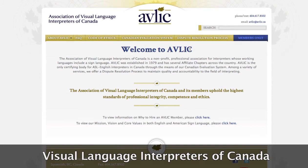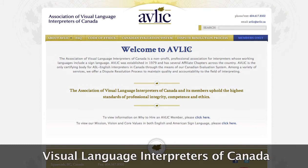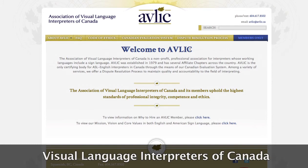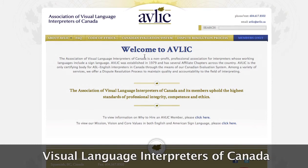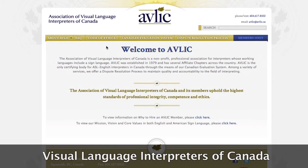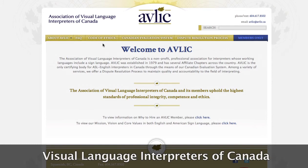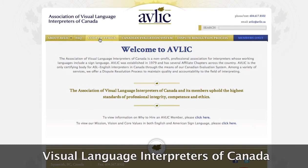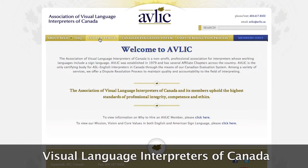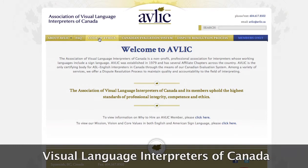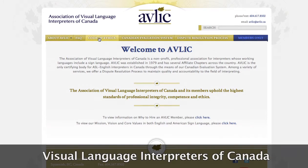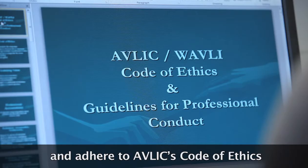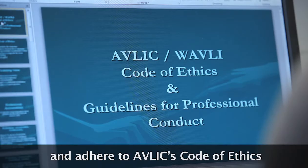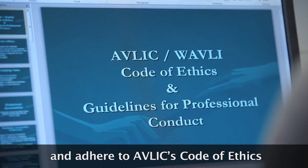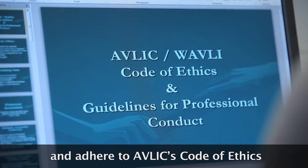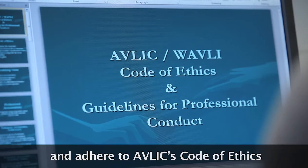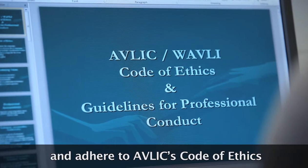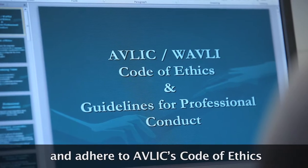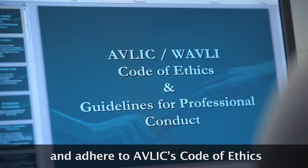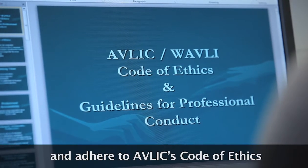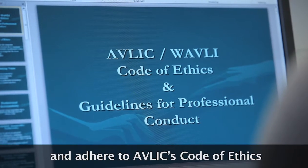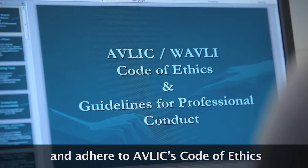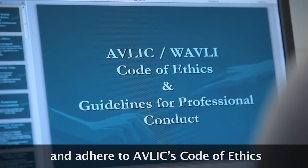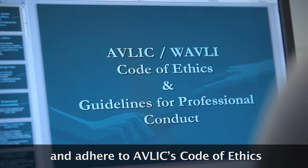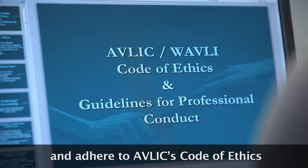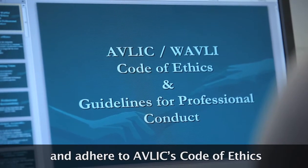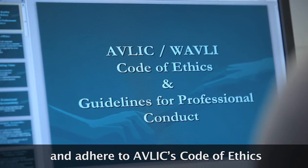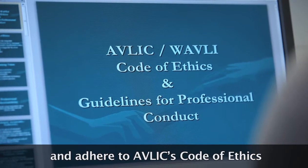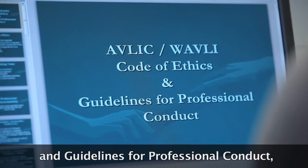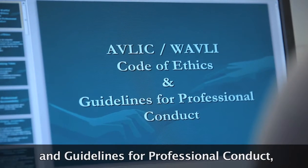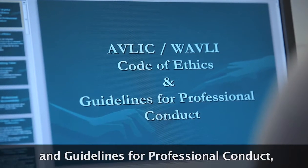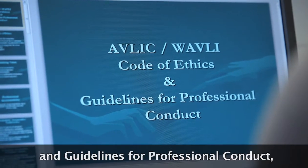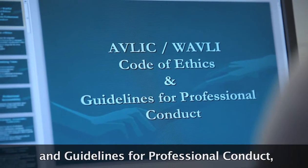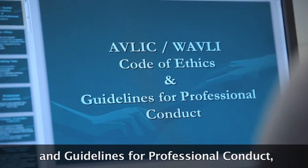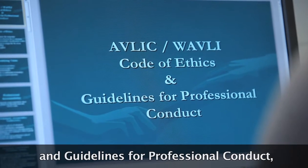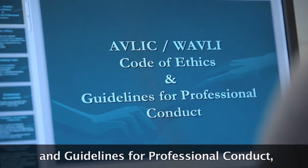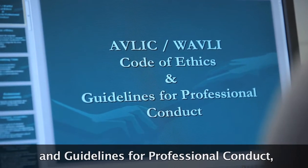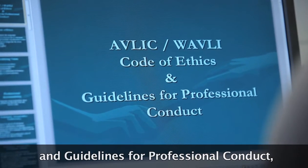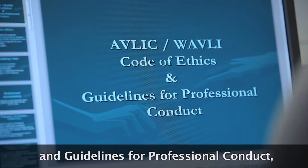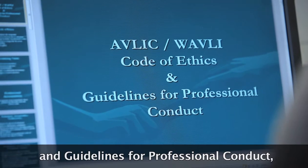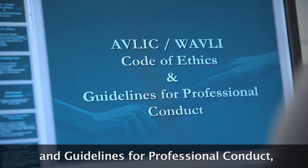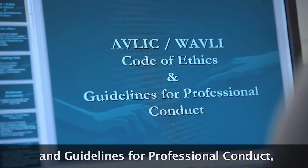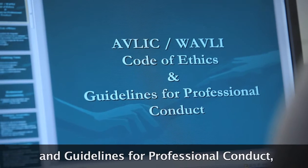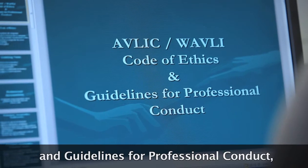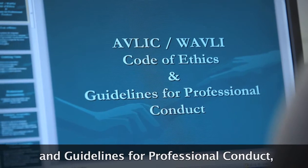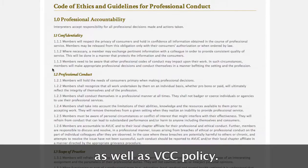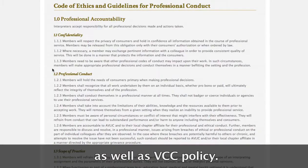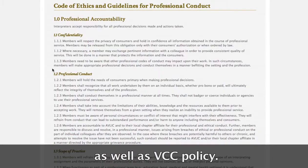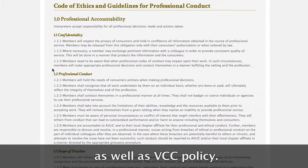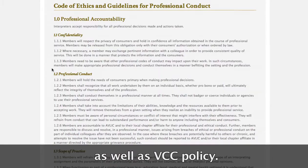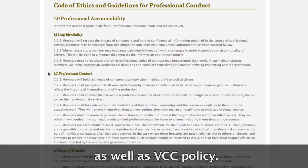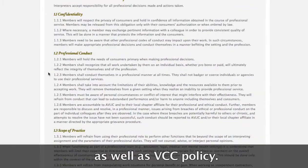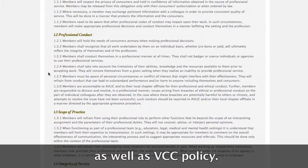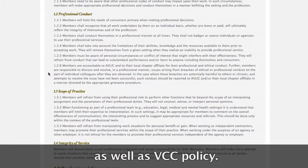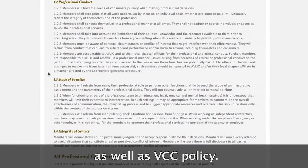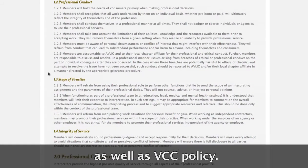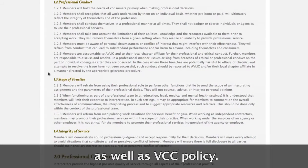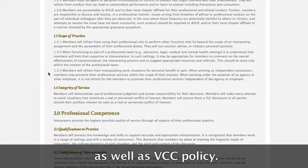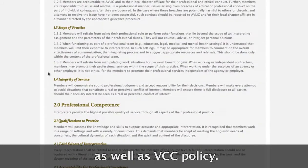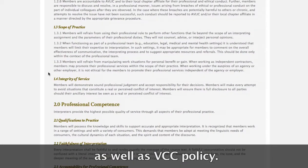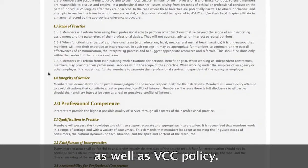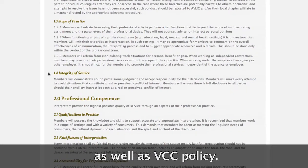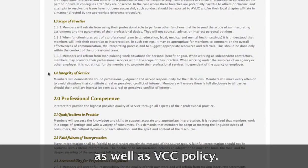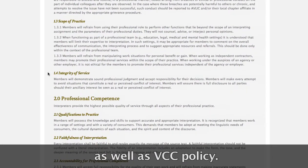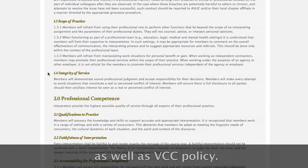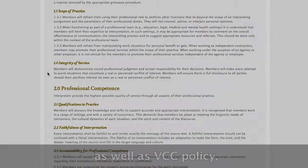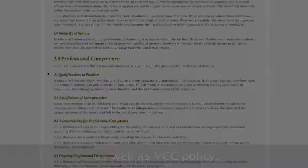Visual Language Interpreters of Canada and adhere to AVLIC's Code of Ethics and Guidelines for Professional Conduct, as well as